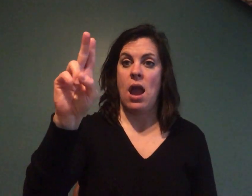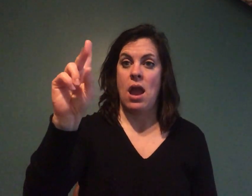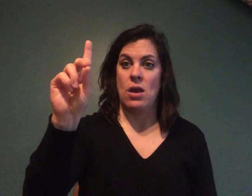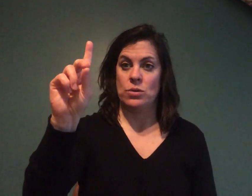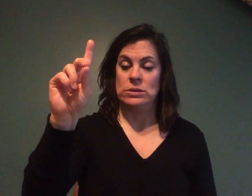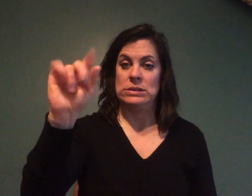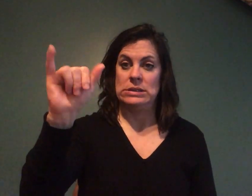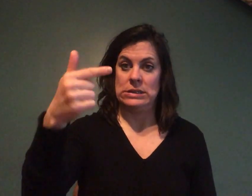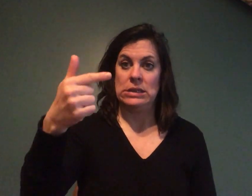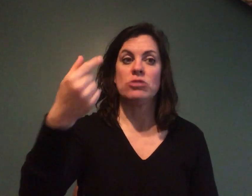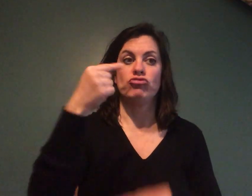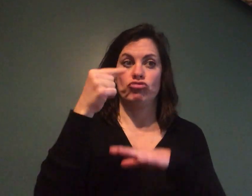called?